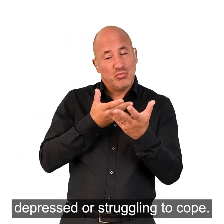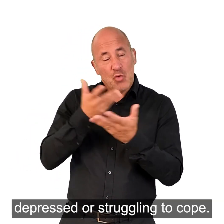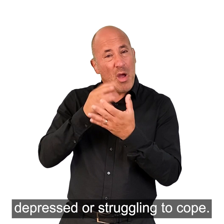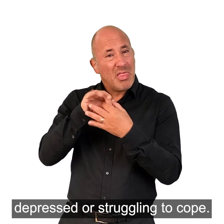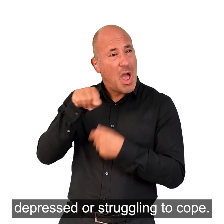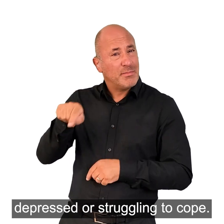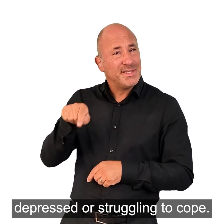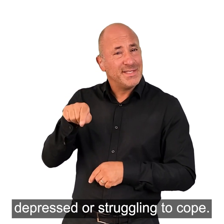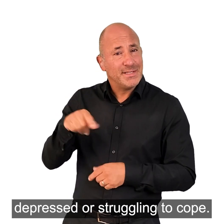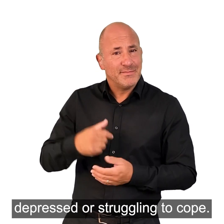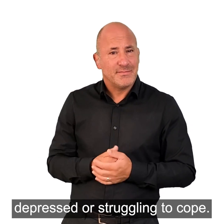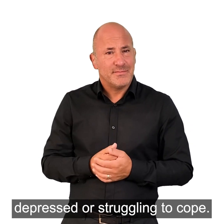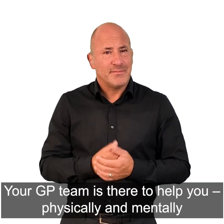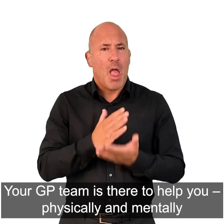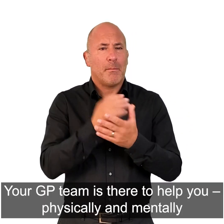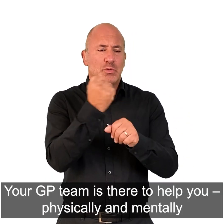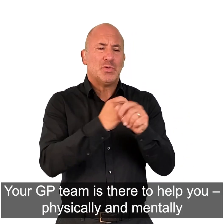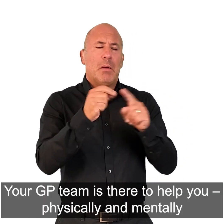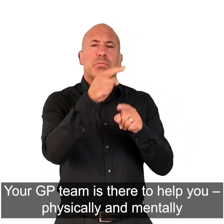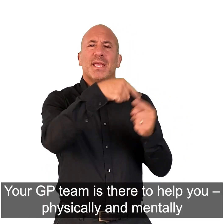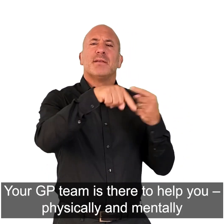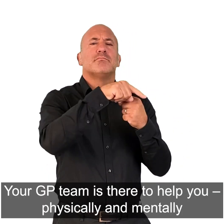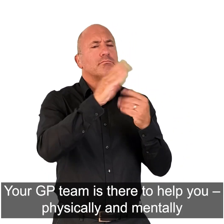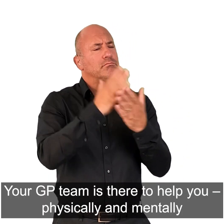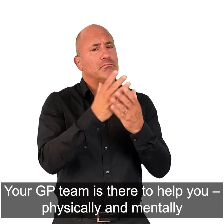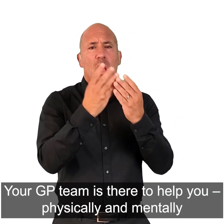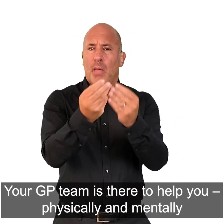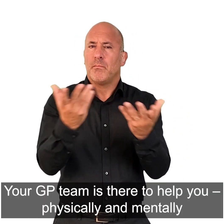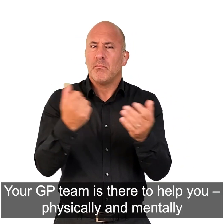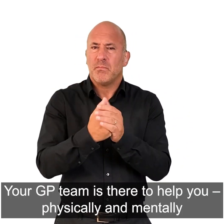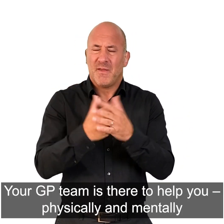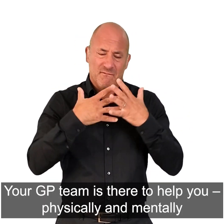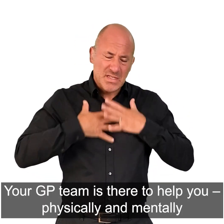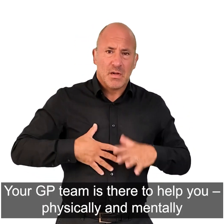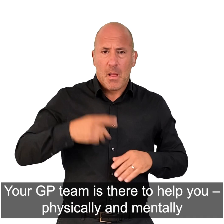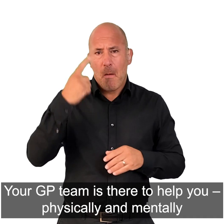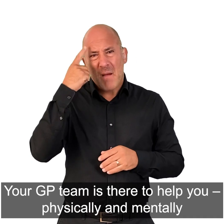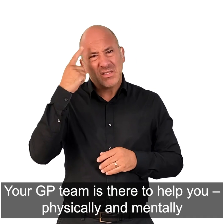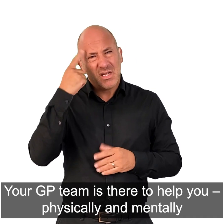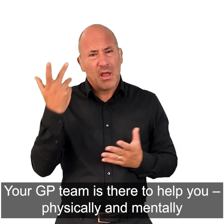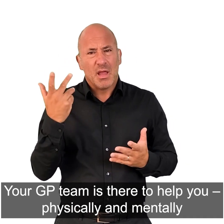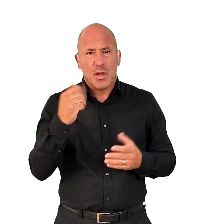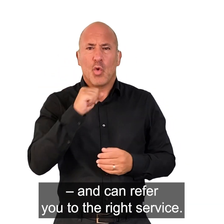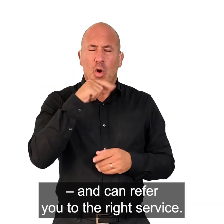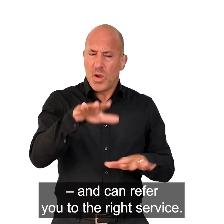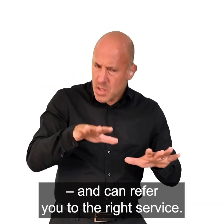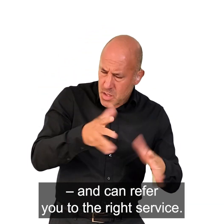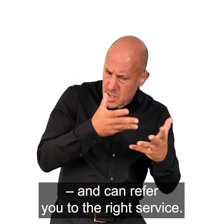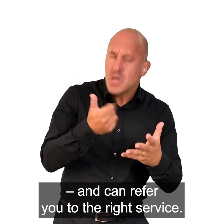to cope. Your GP team is there to help you, physically and mentally, and can